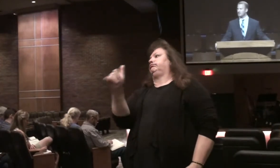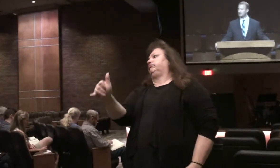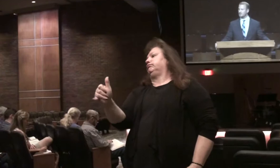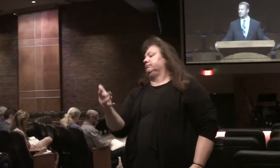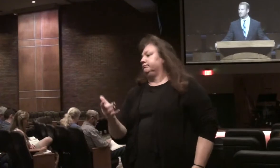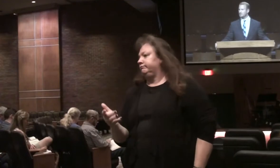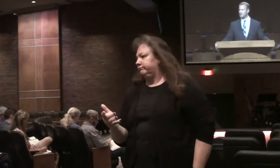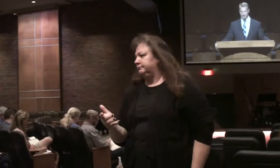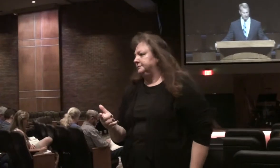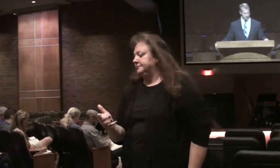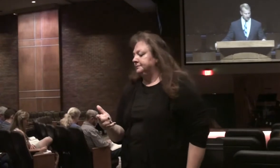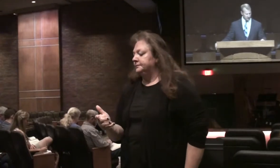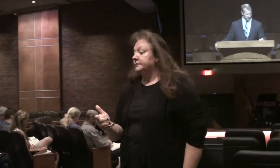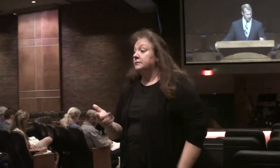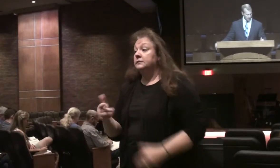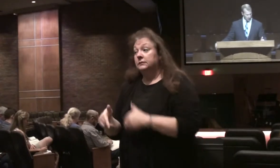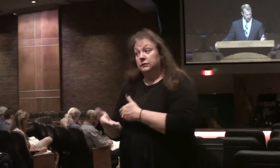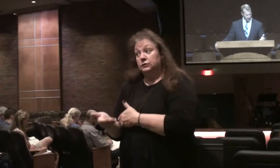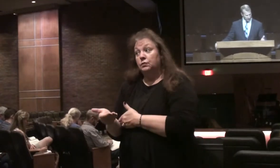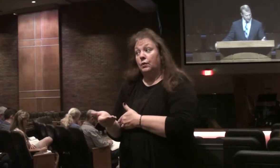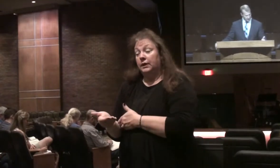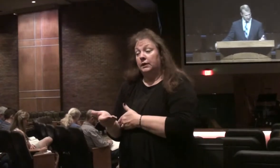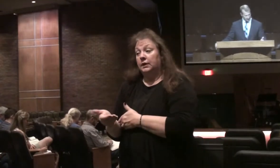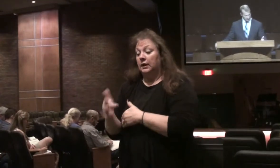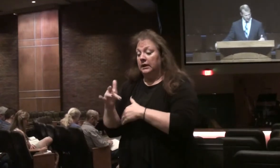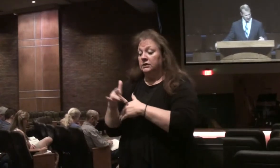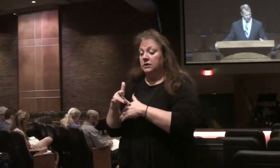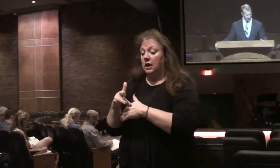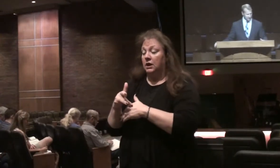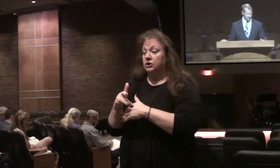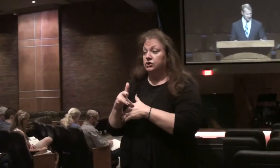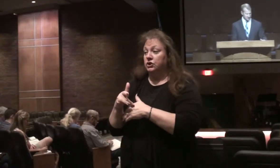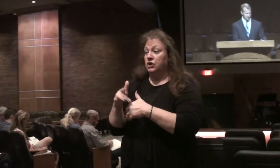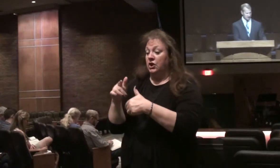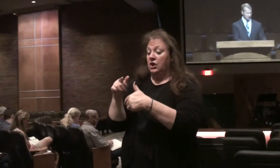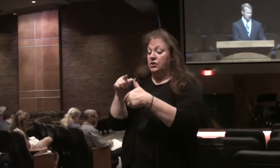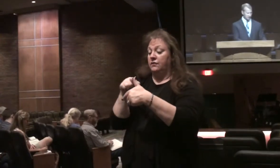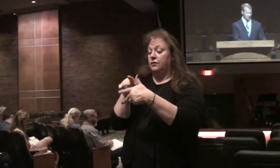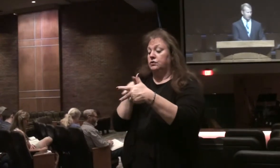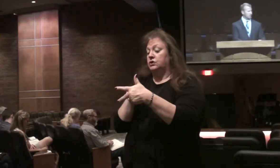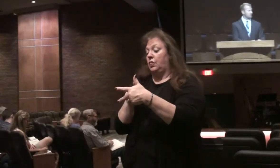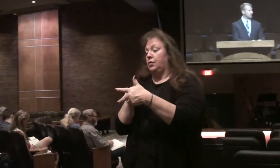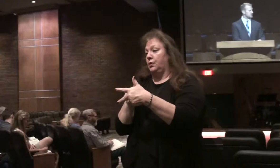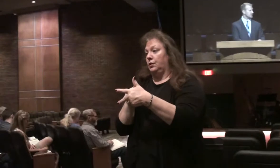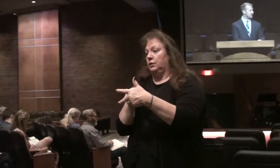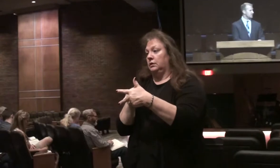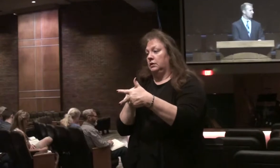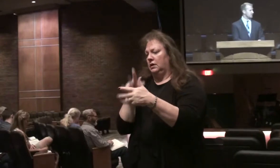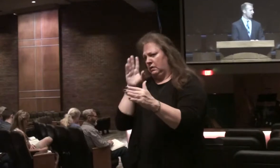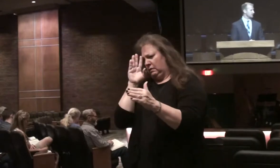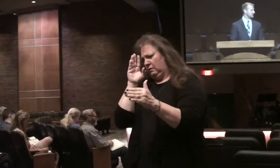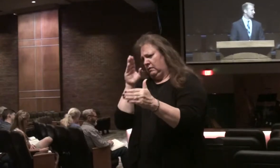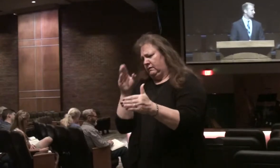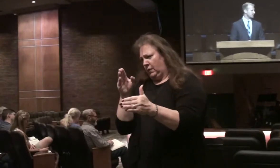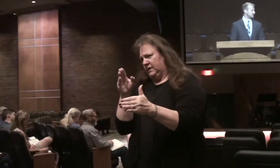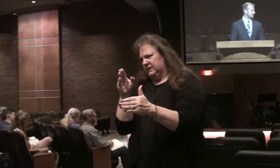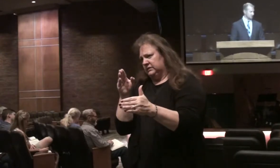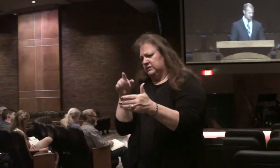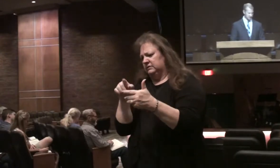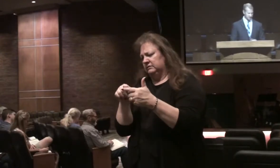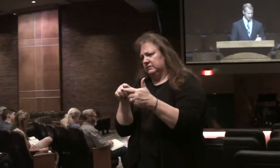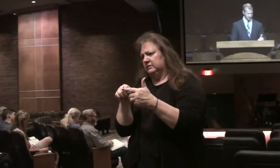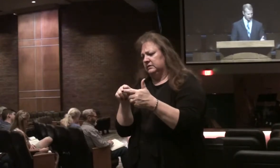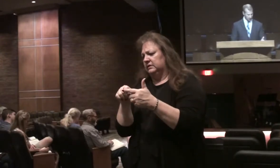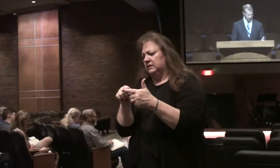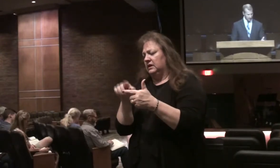lasts forever. This morning, we're going to touch on the first and the third section in chapter 13, but we'll focus in on the second section, the